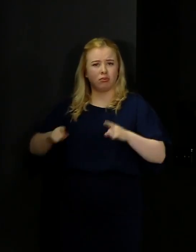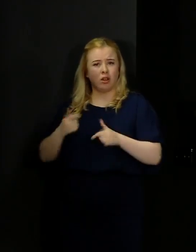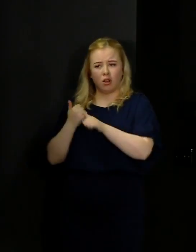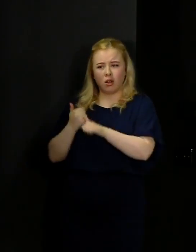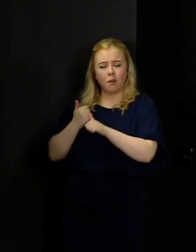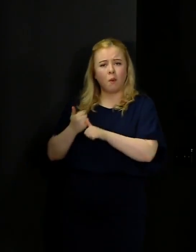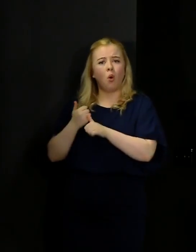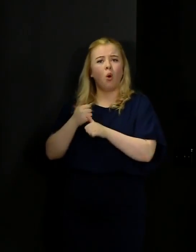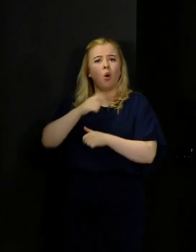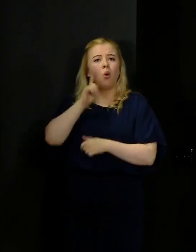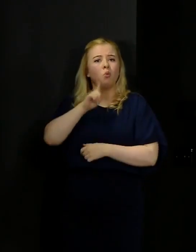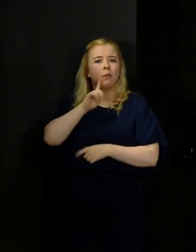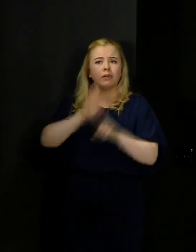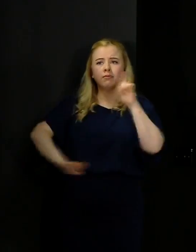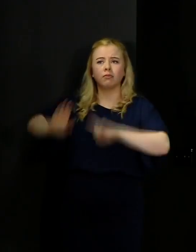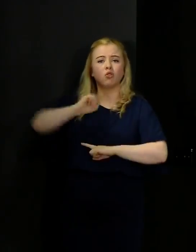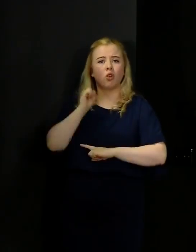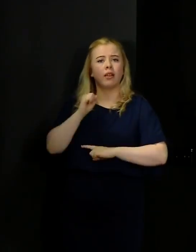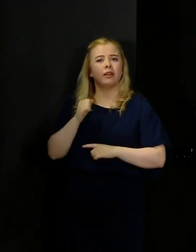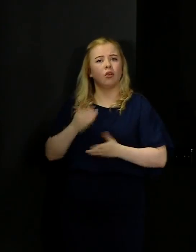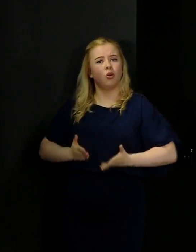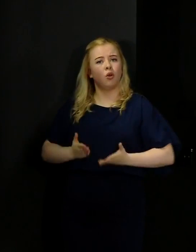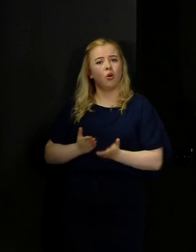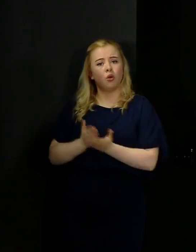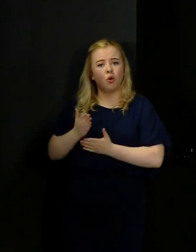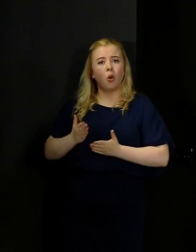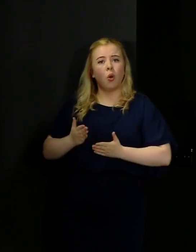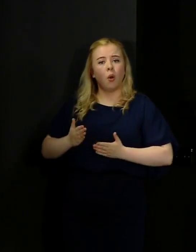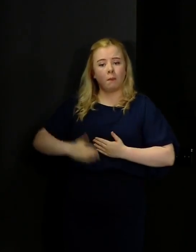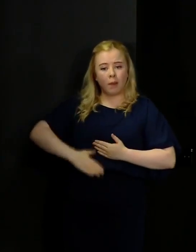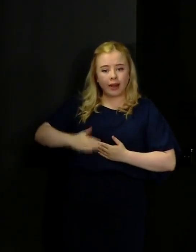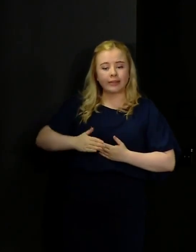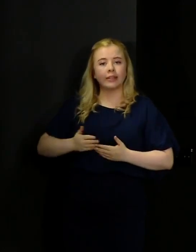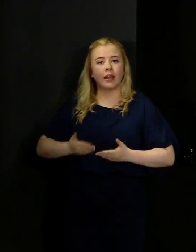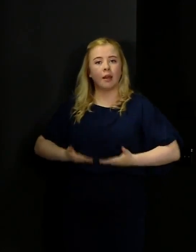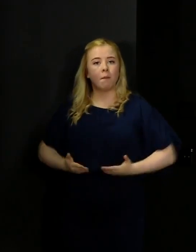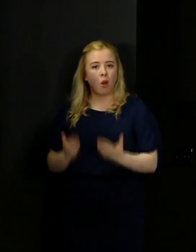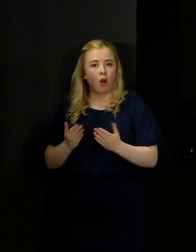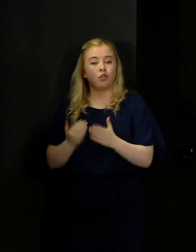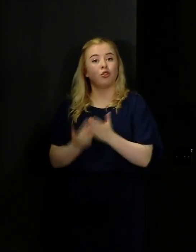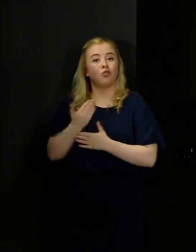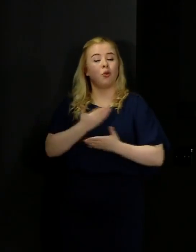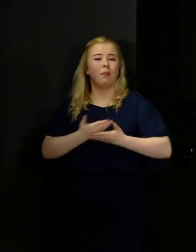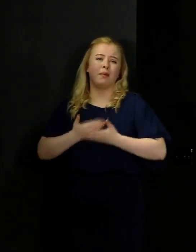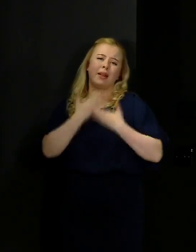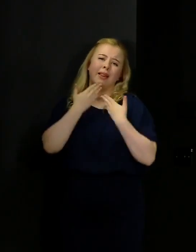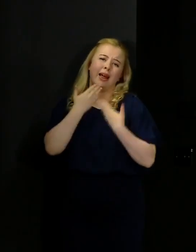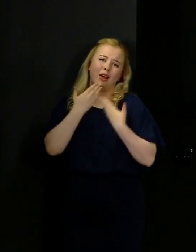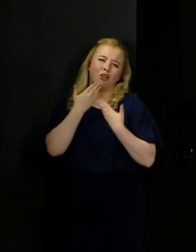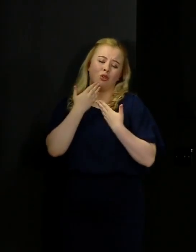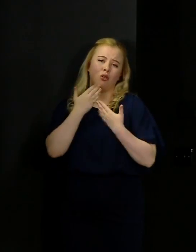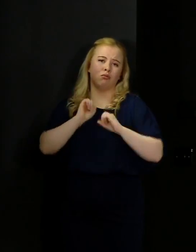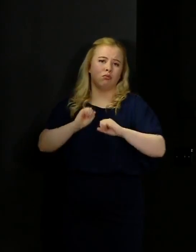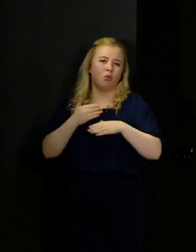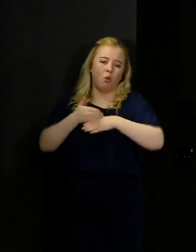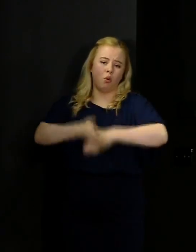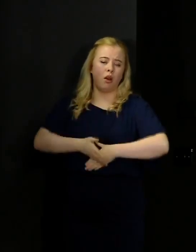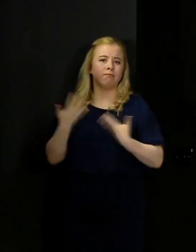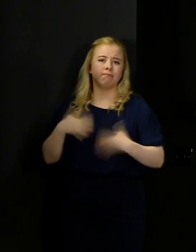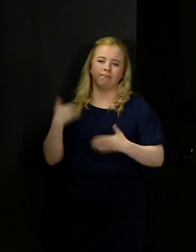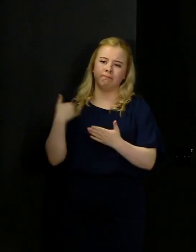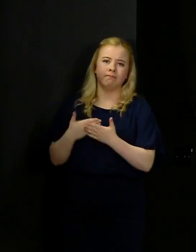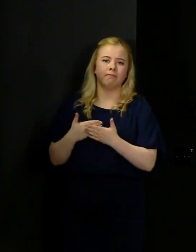women across Scotland who have pregnancy, their birth and in the early days of having a new baby. Thank them most sincerely for all of the work that they've